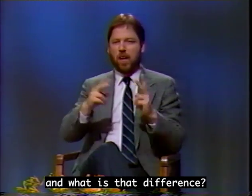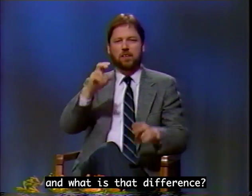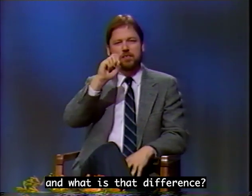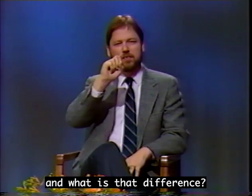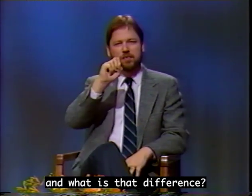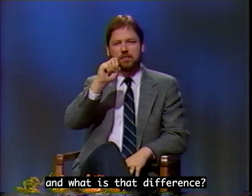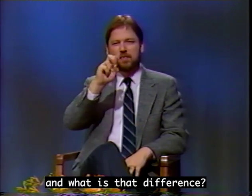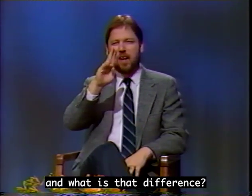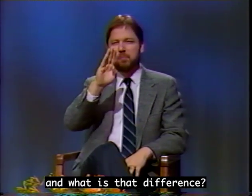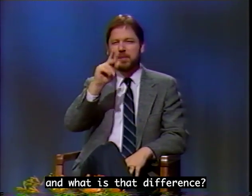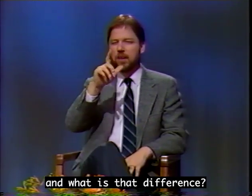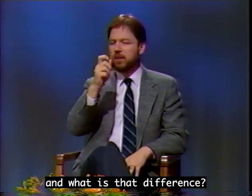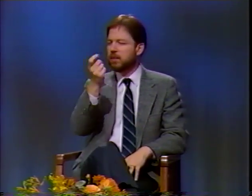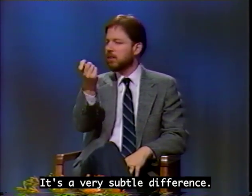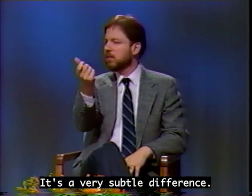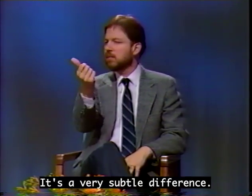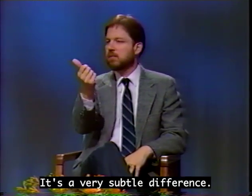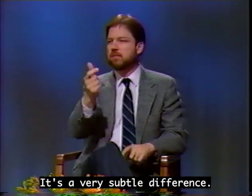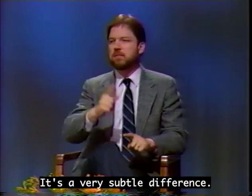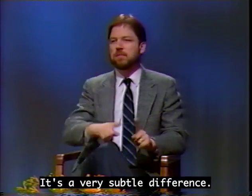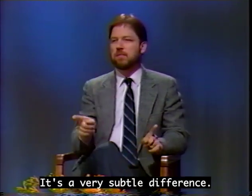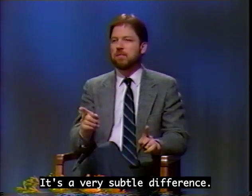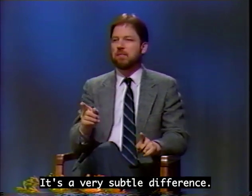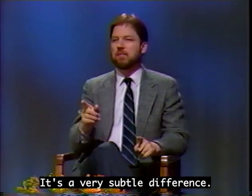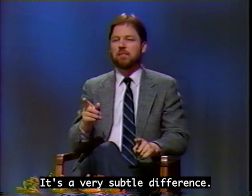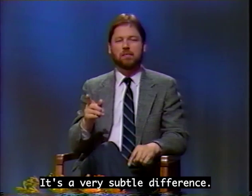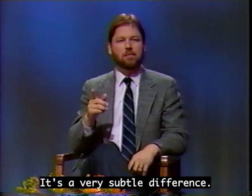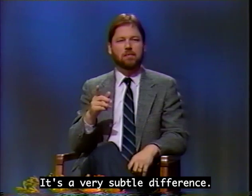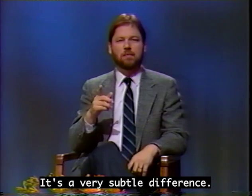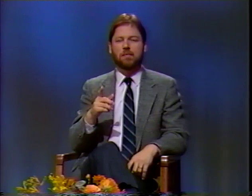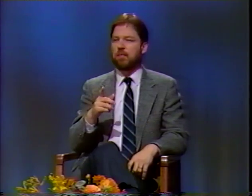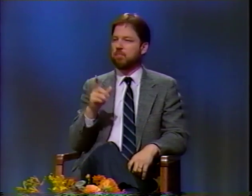that difference? It's a very subtle difference.